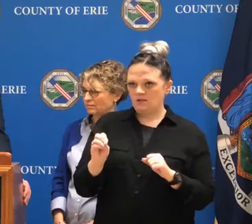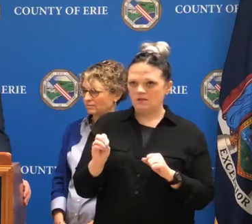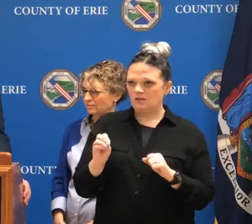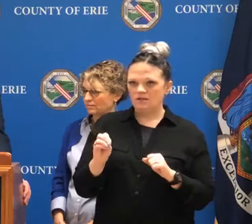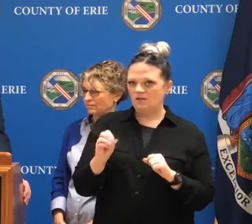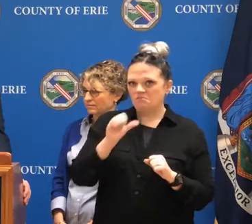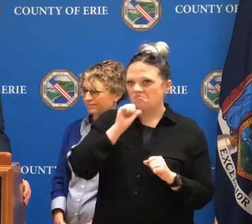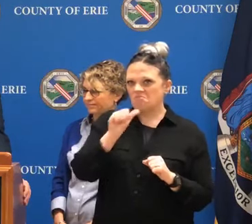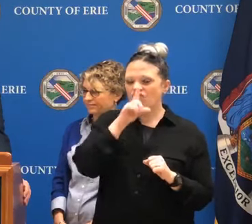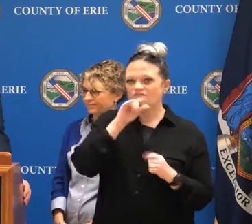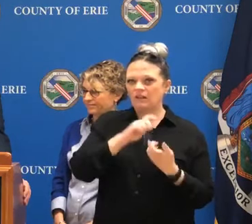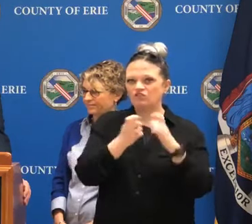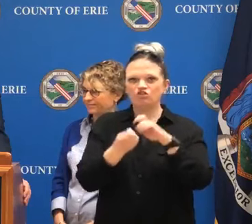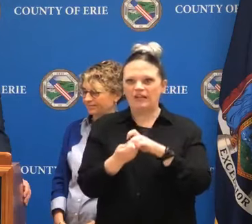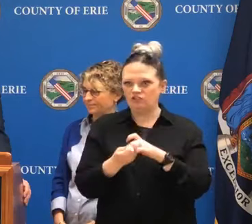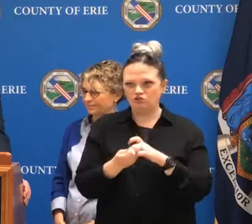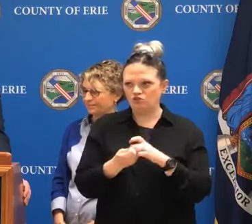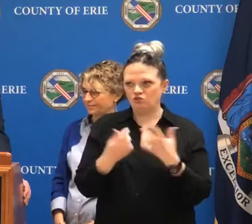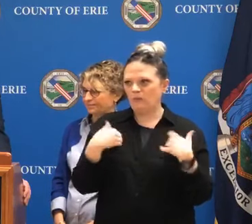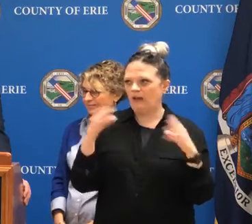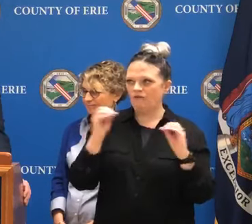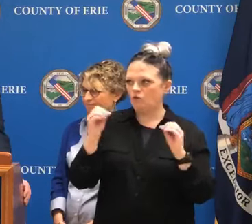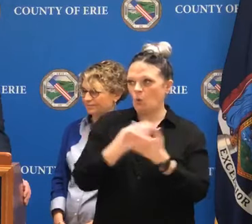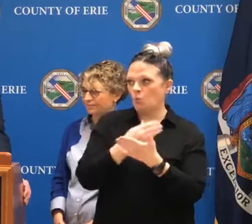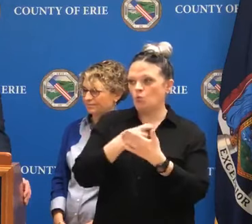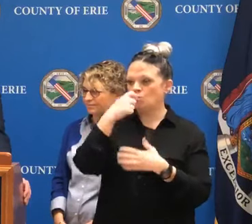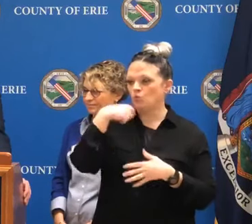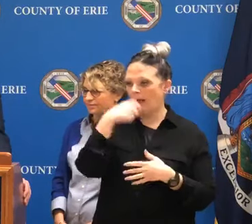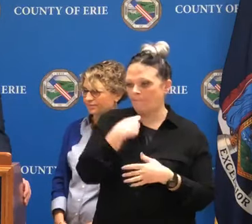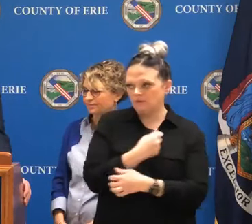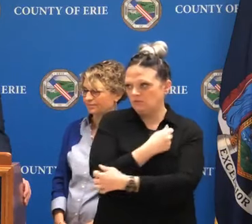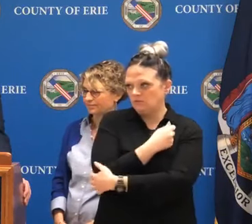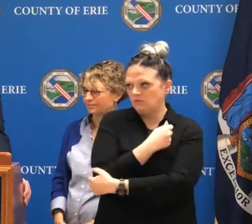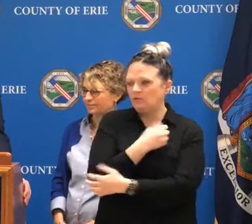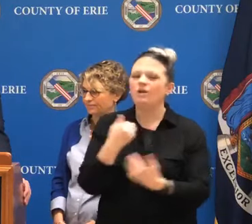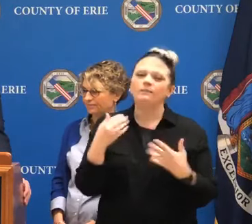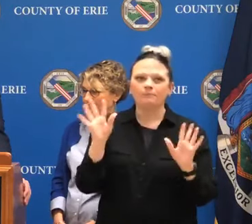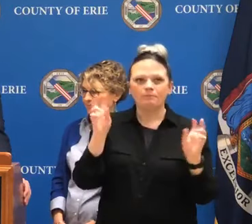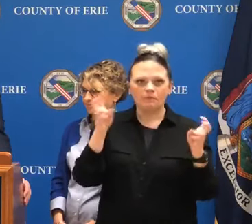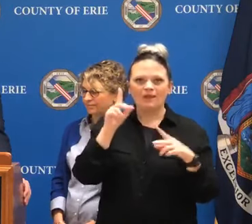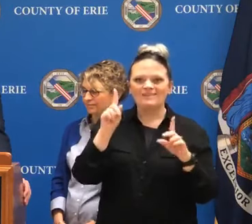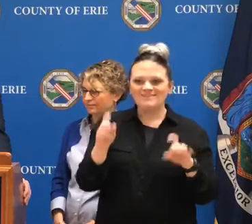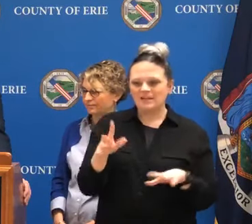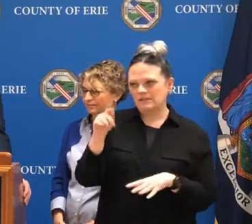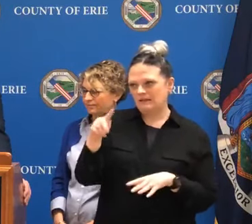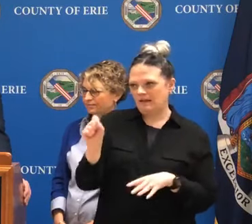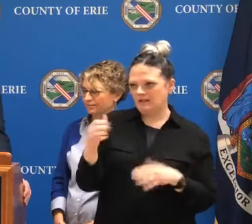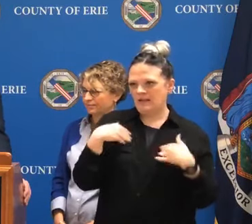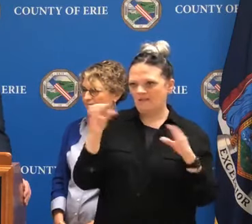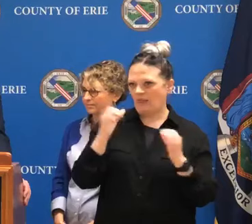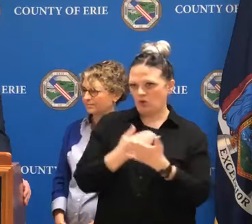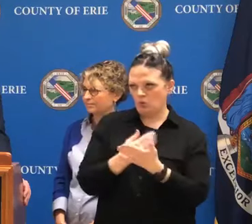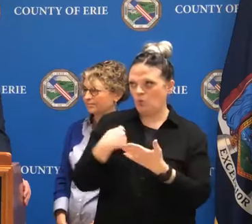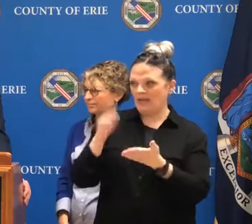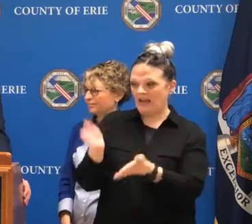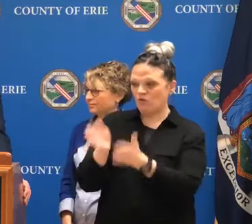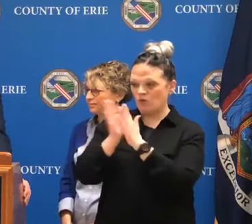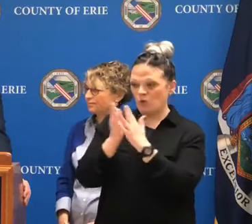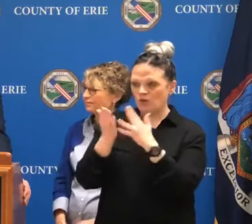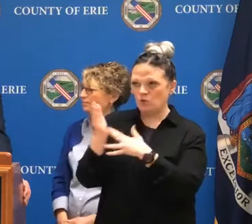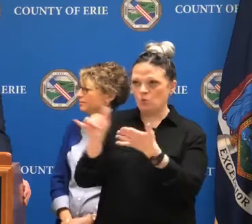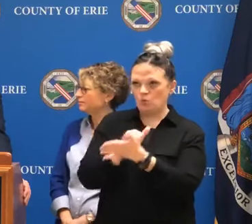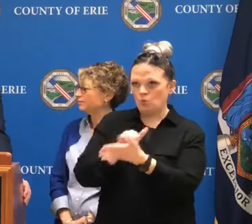changed because we have had no reagents and we have no new swabs, testing kits. So we have a request in through New York